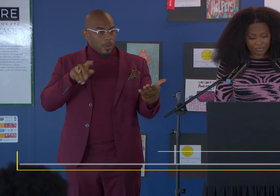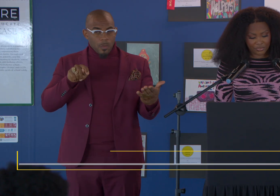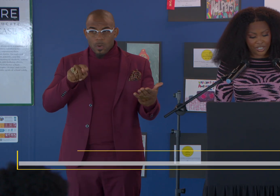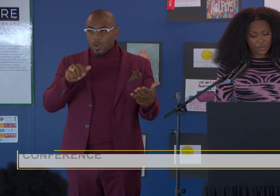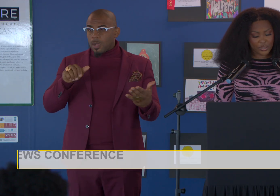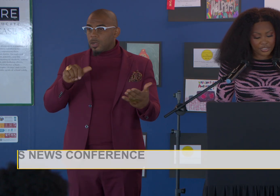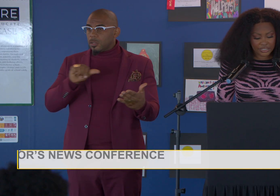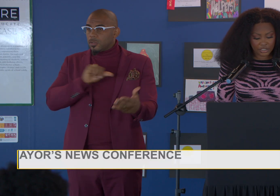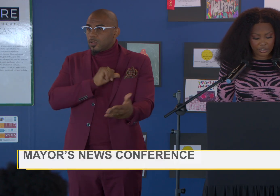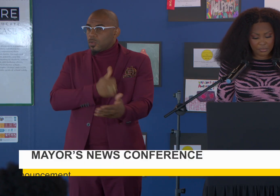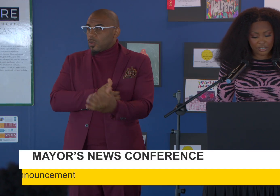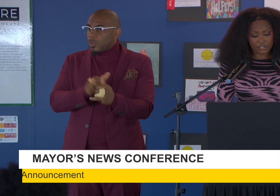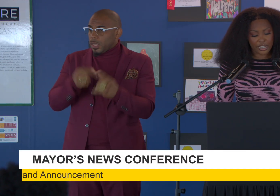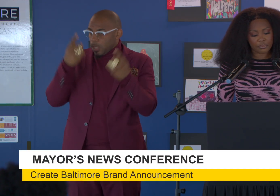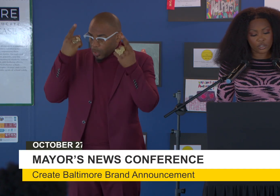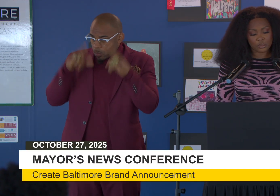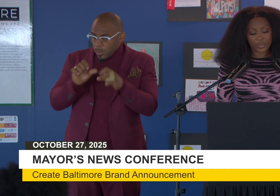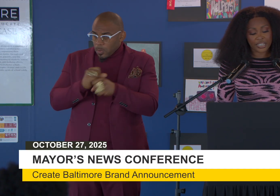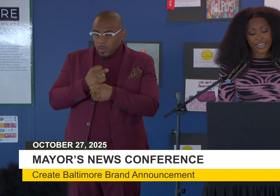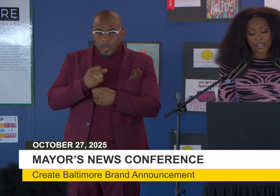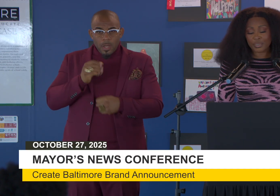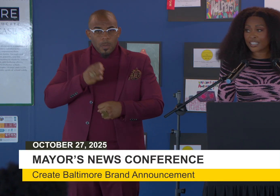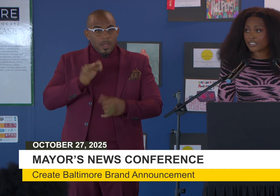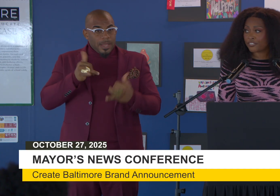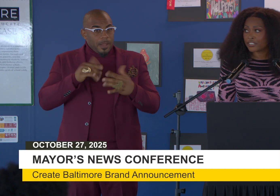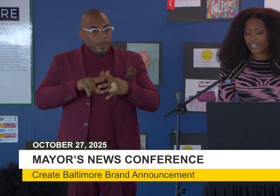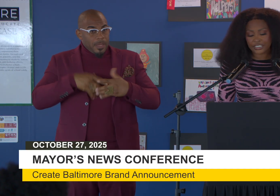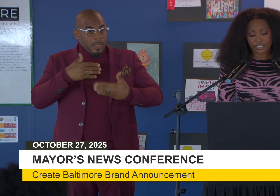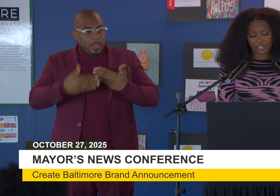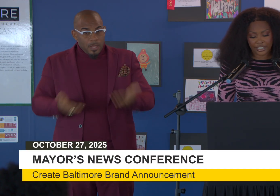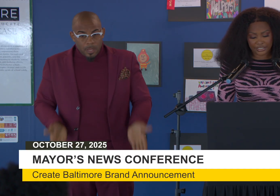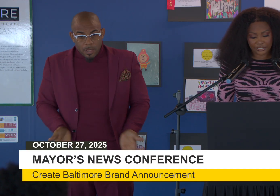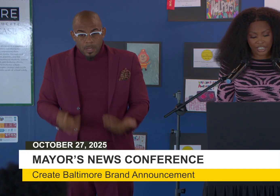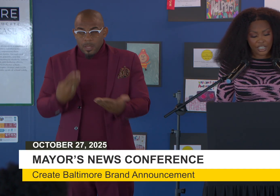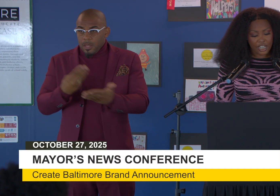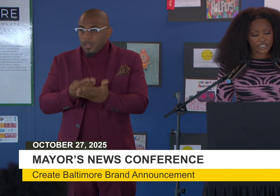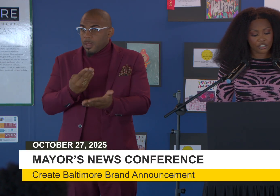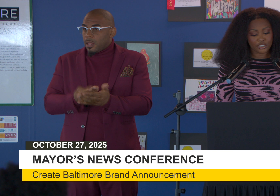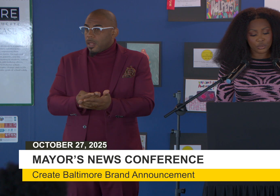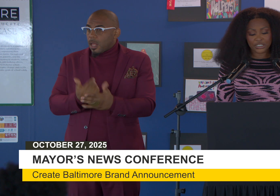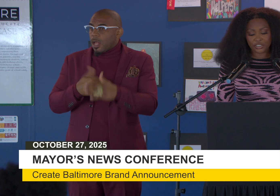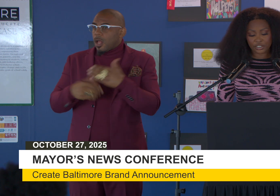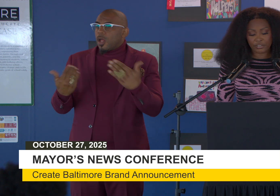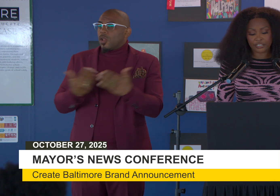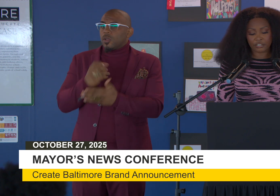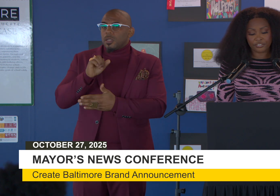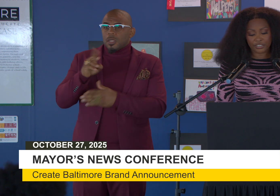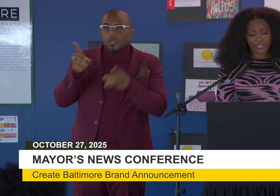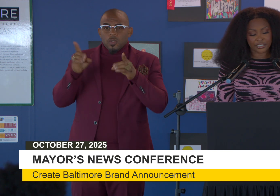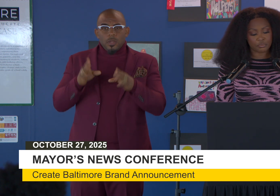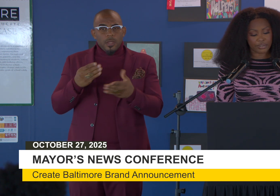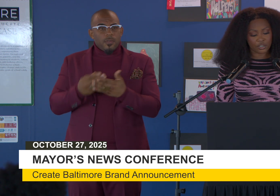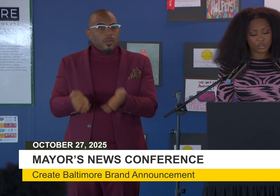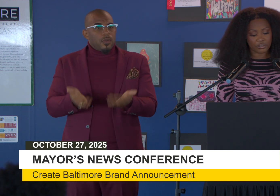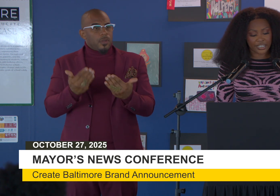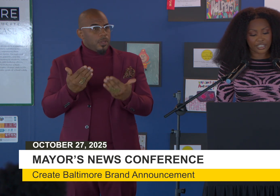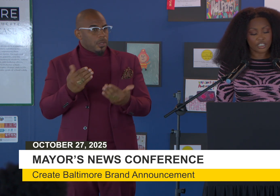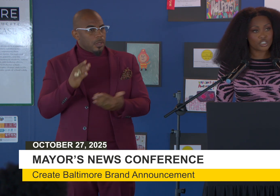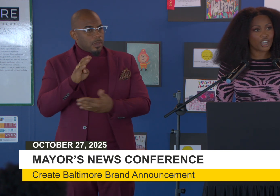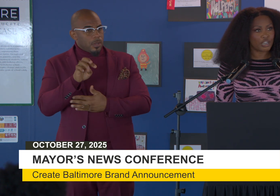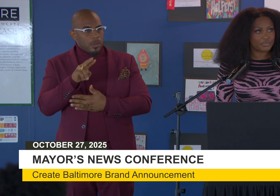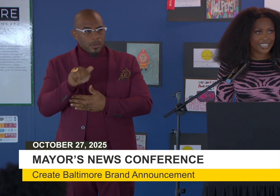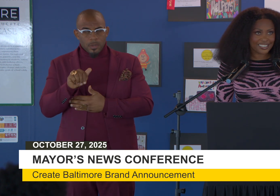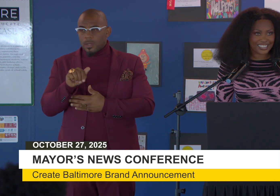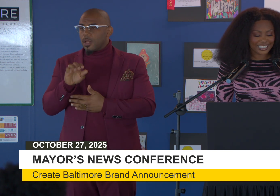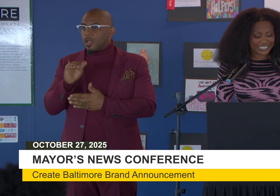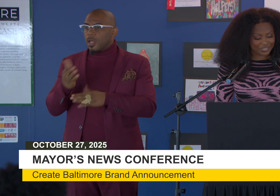Authority. With this agreement, Create Baltimore can now begin to fundraise in earnest under our new Senior Director of Fundraising, Brenna O'Grady,